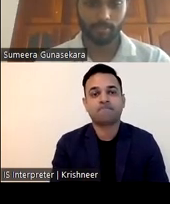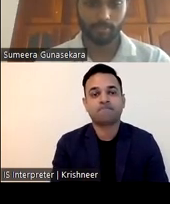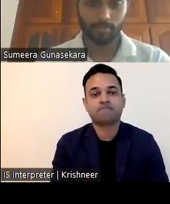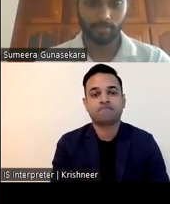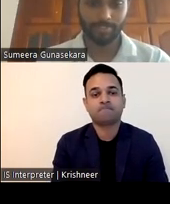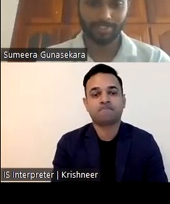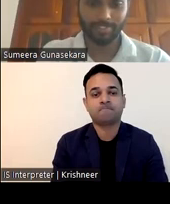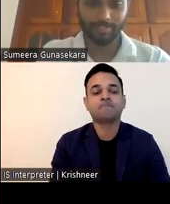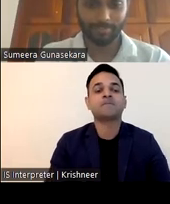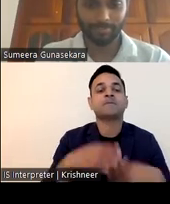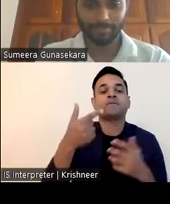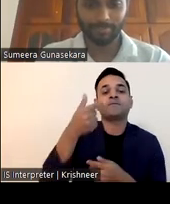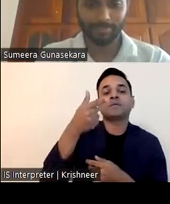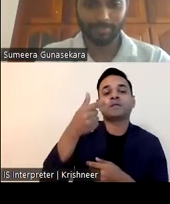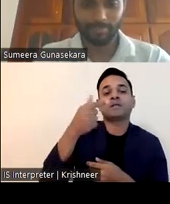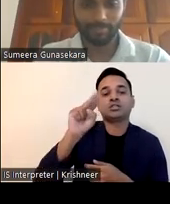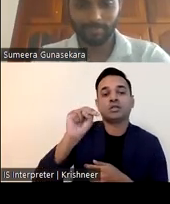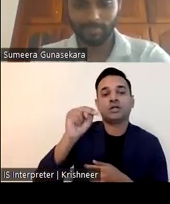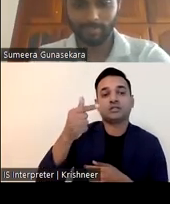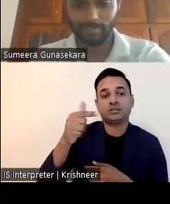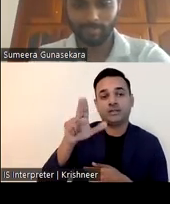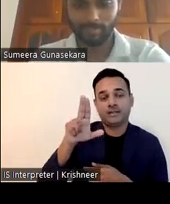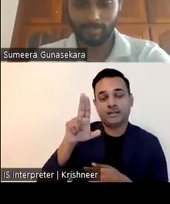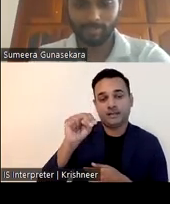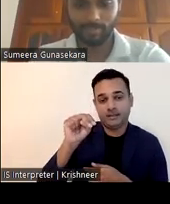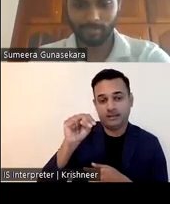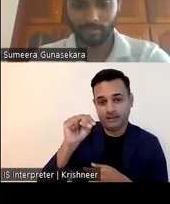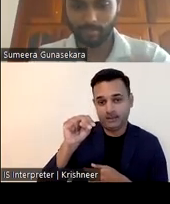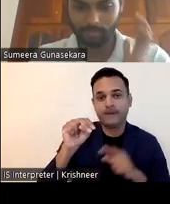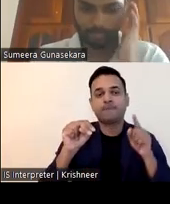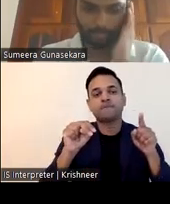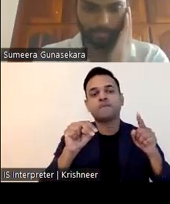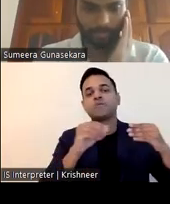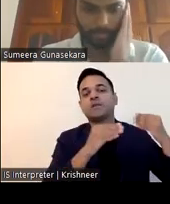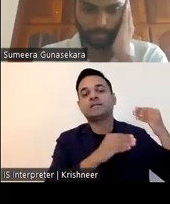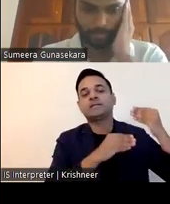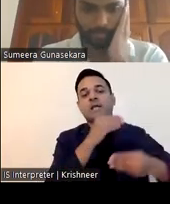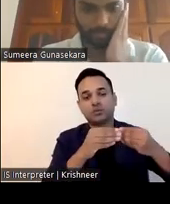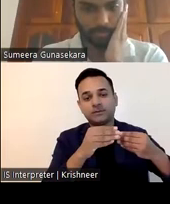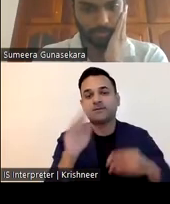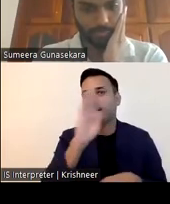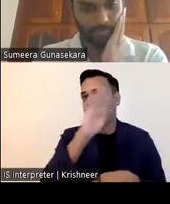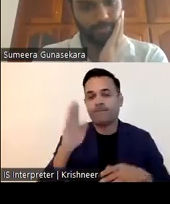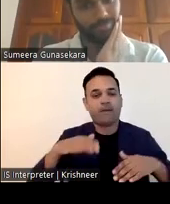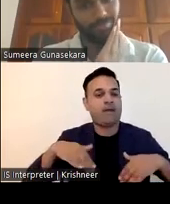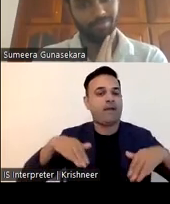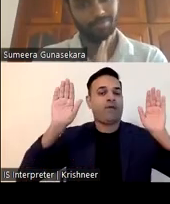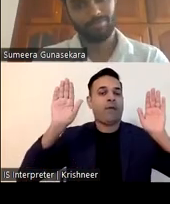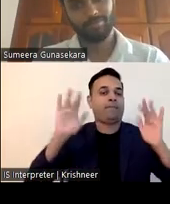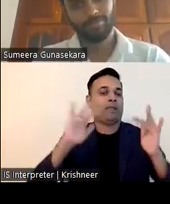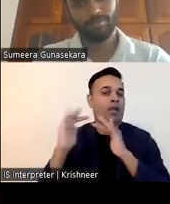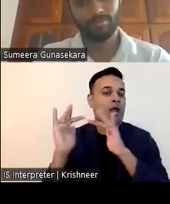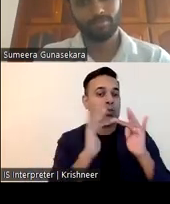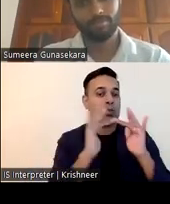representing here. So here I just want to share a few points as youth group, what we are doing with care leavers, not only youth